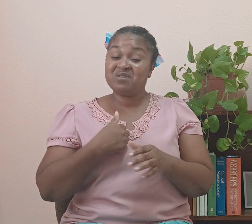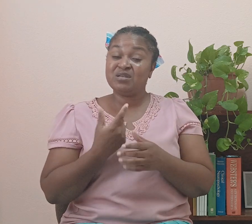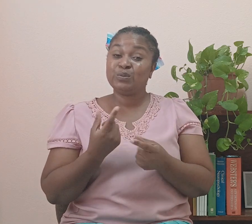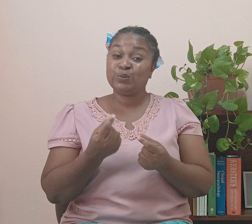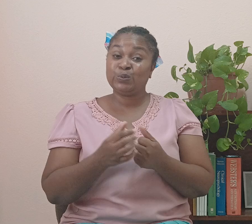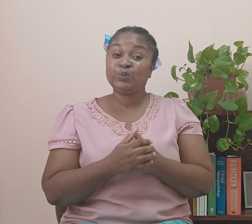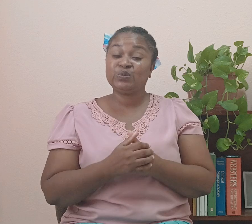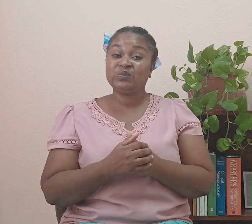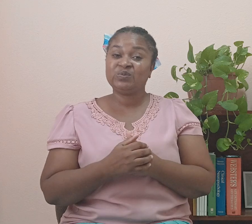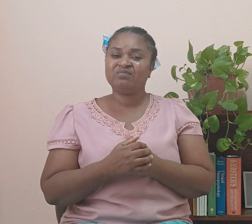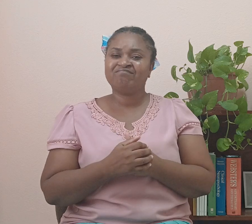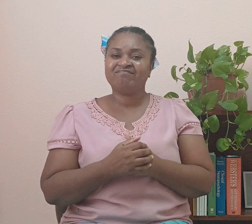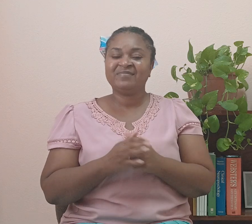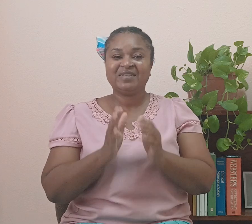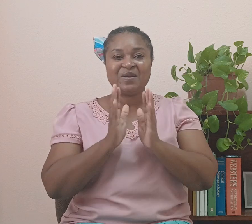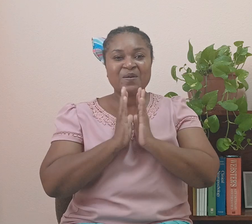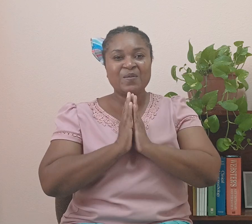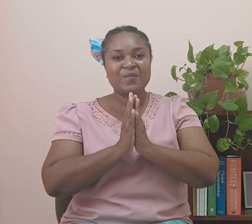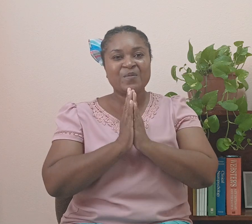Prayer keeps me in the presence of God.